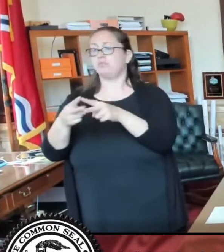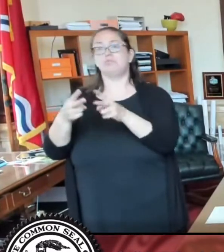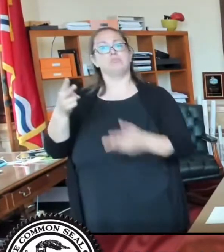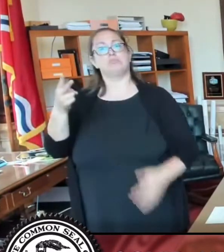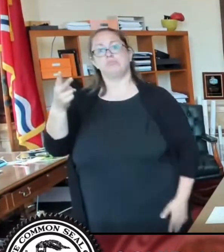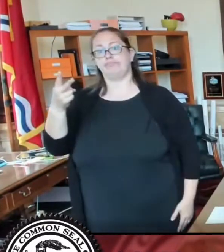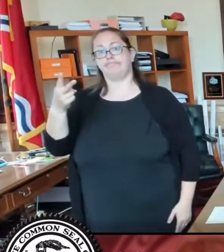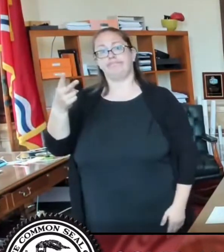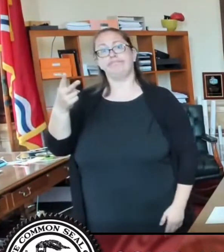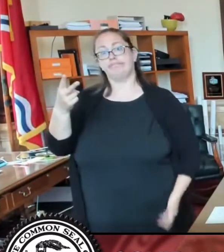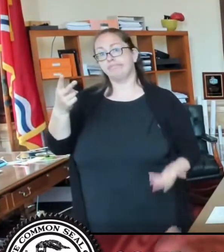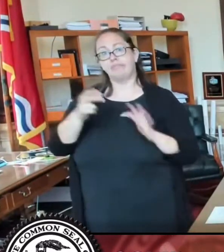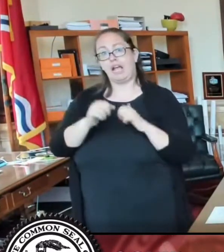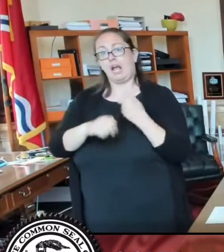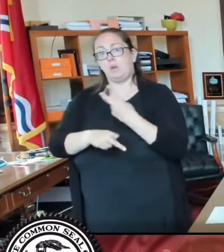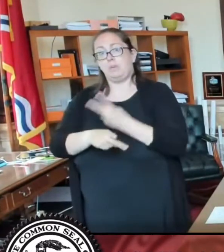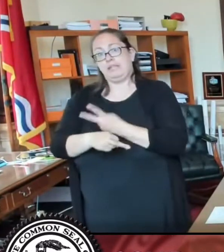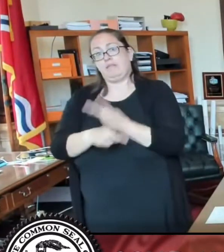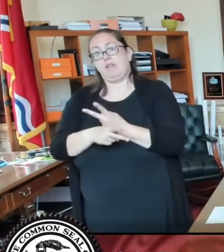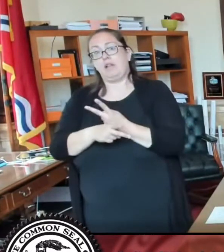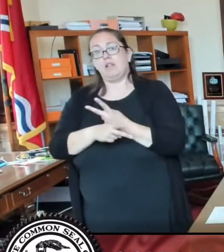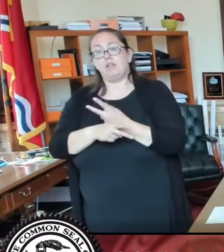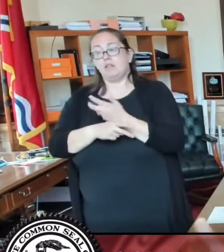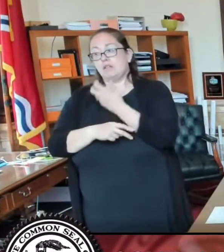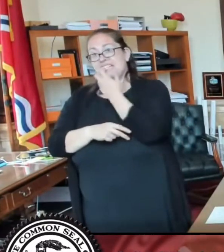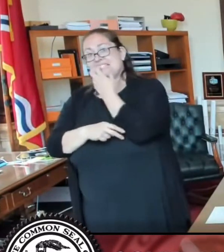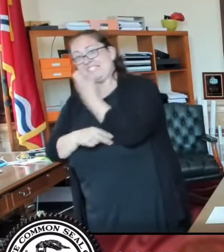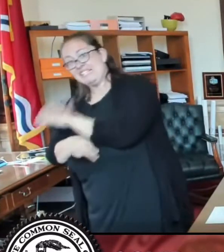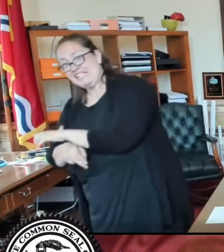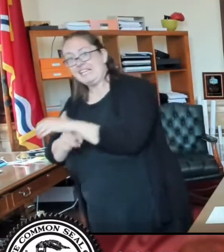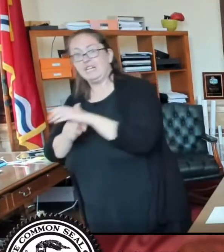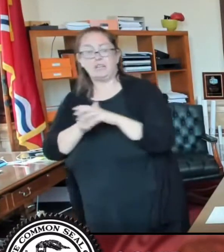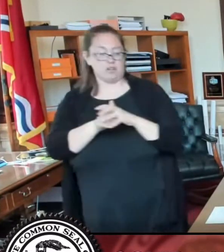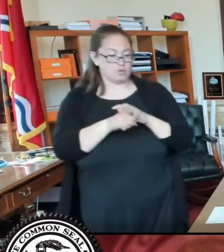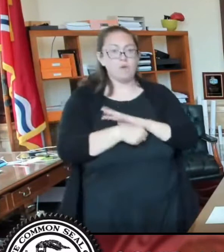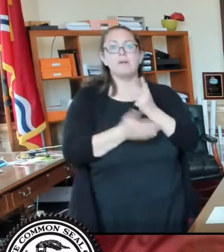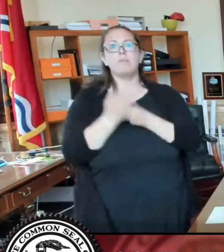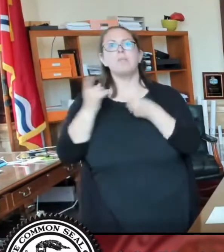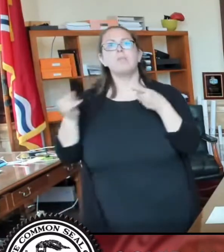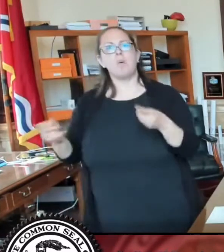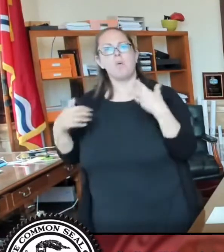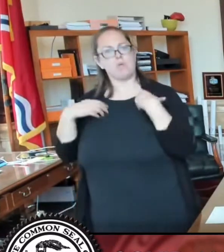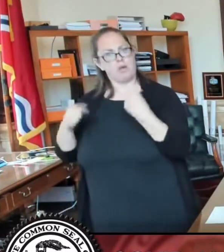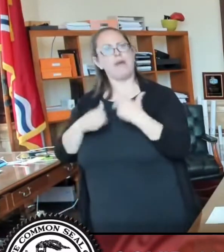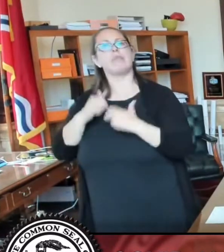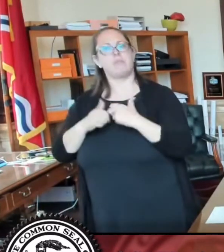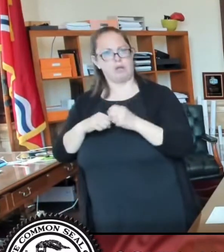So, you know, the heat and COVID, two health issues, of course.